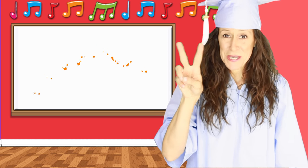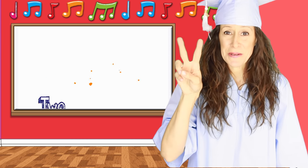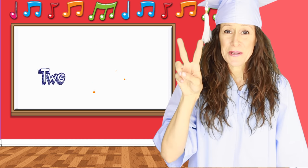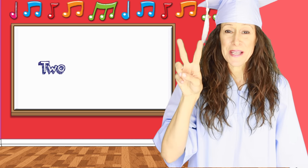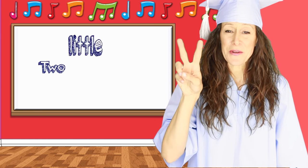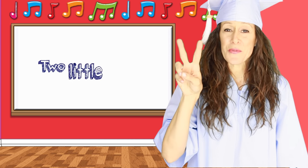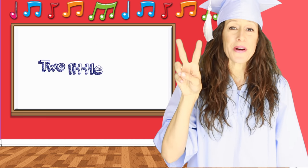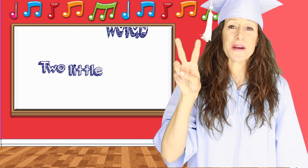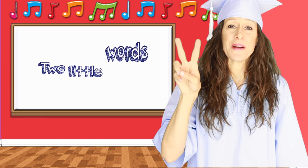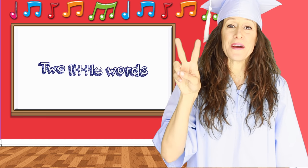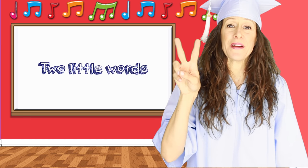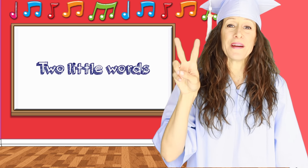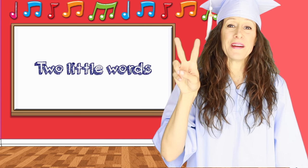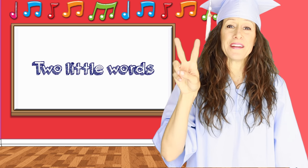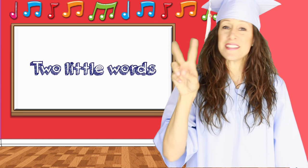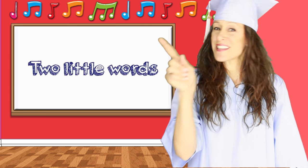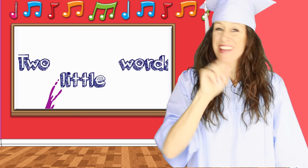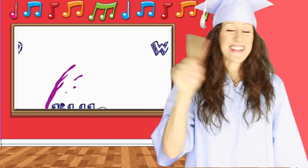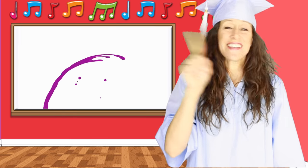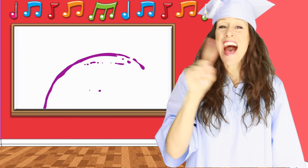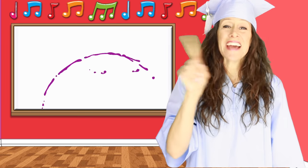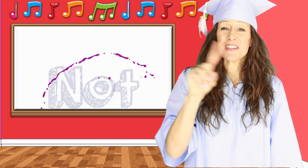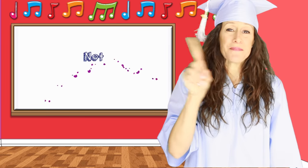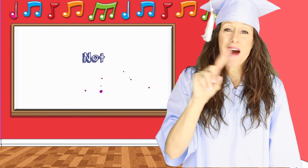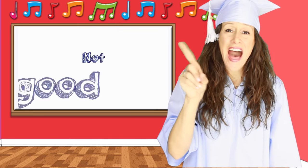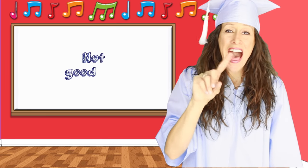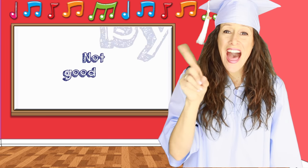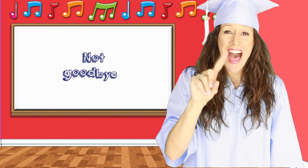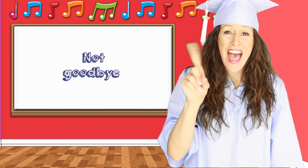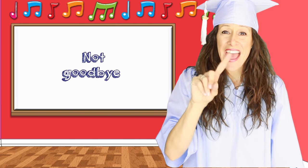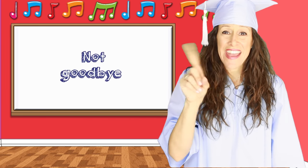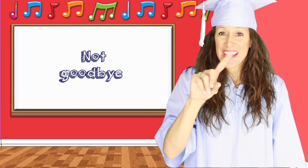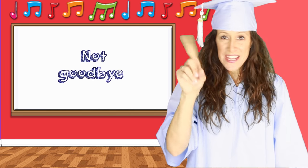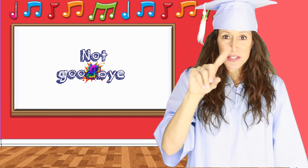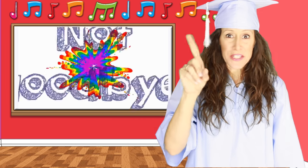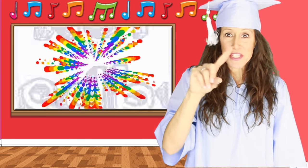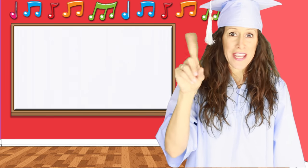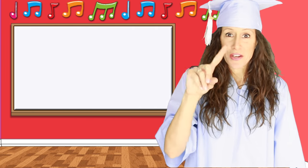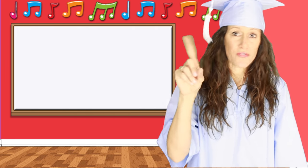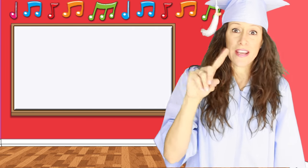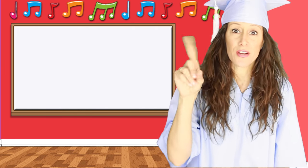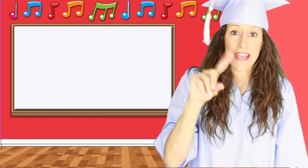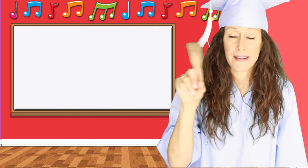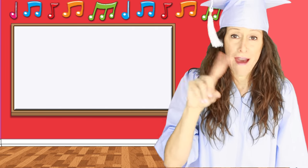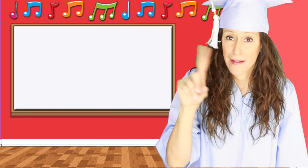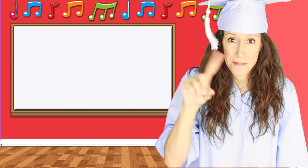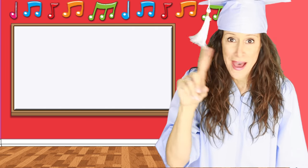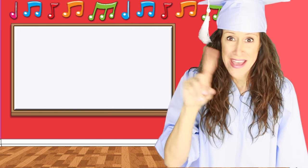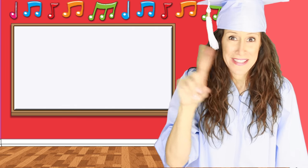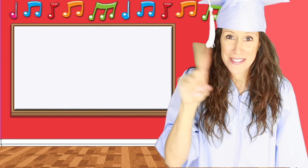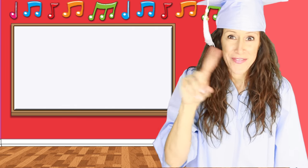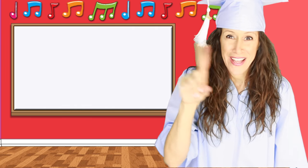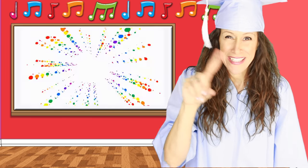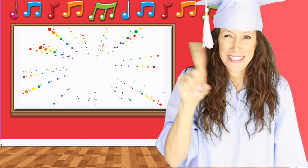two little words, not goodbye. And you just shake your finger like not goodbye. That's fun.